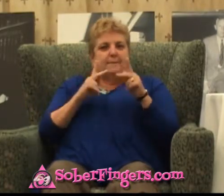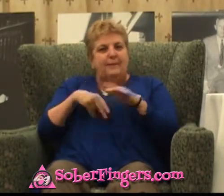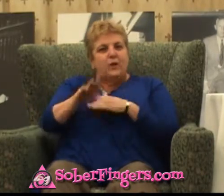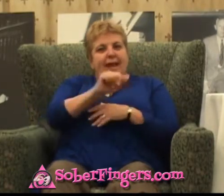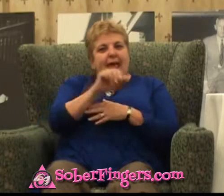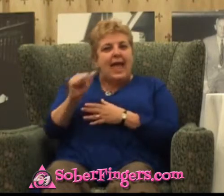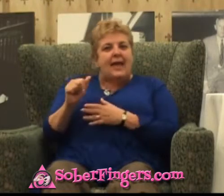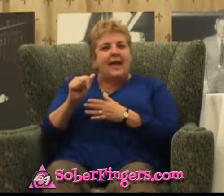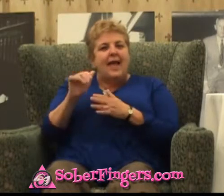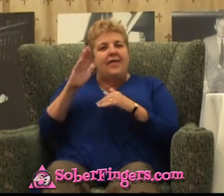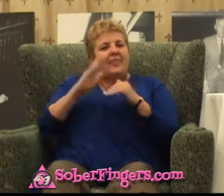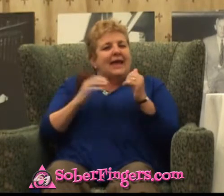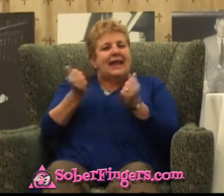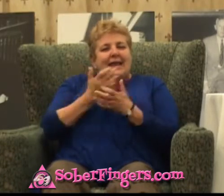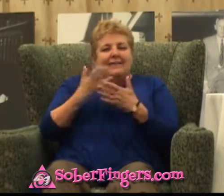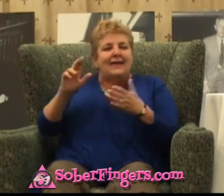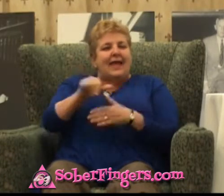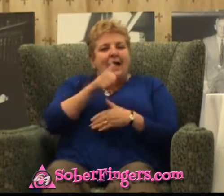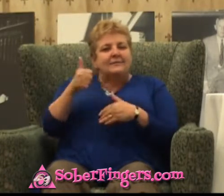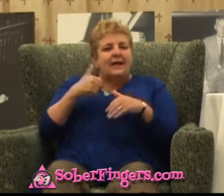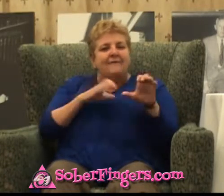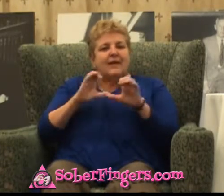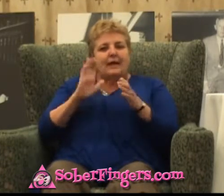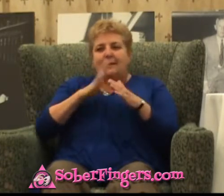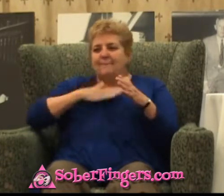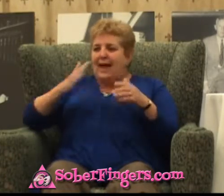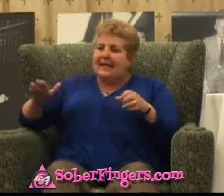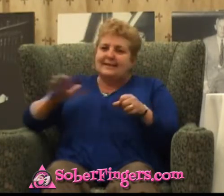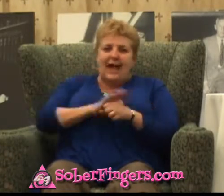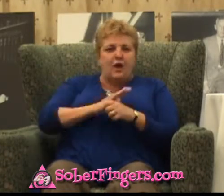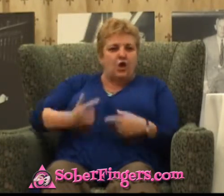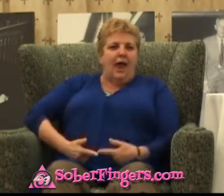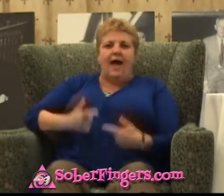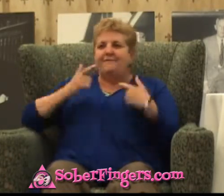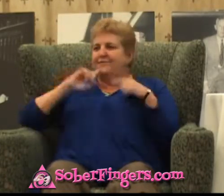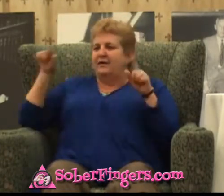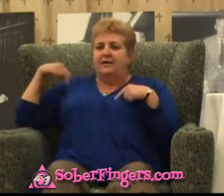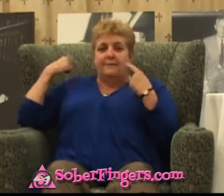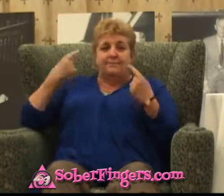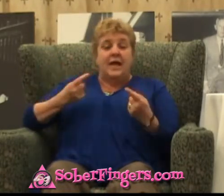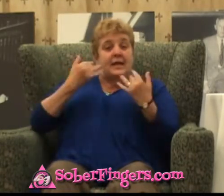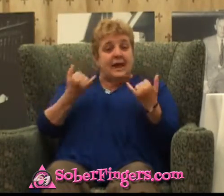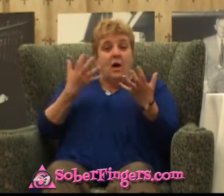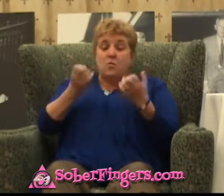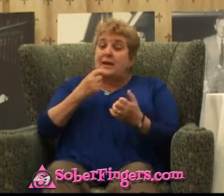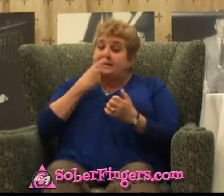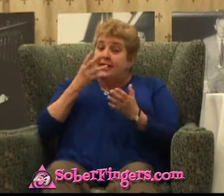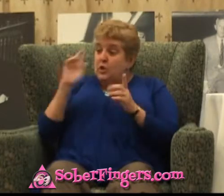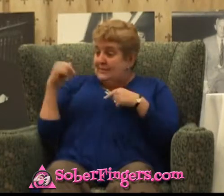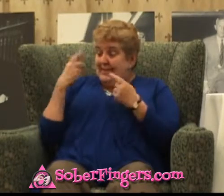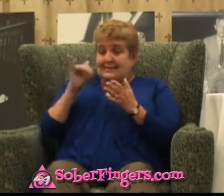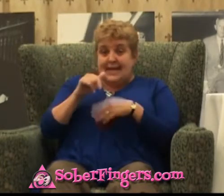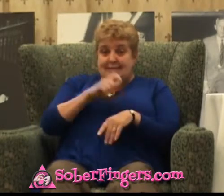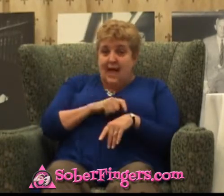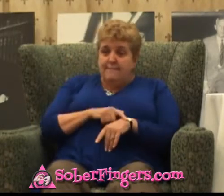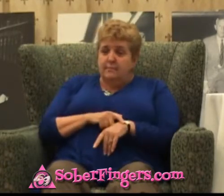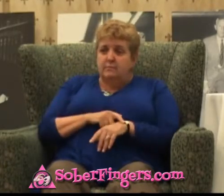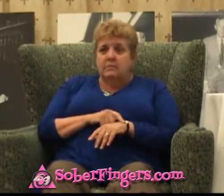than anything else I have ever done in my entire life. Now, I want to tell you, since that time, I have not been the poster child from